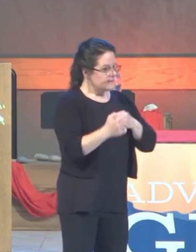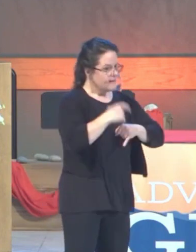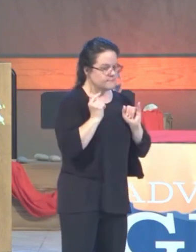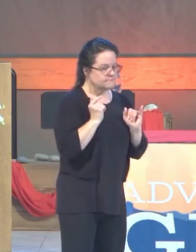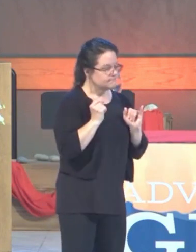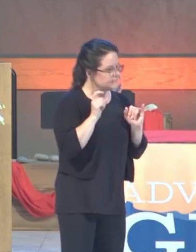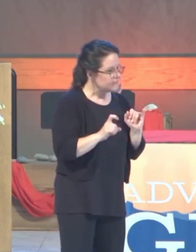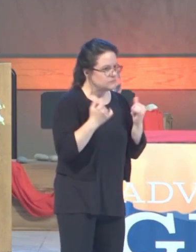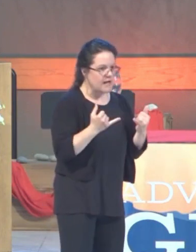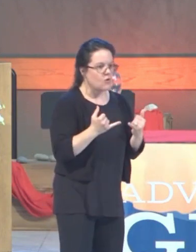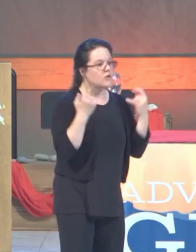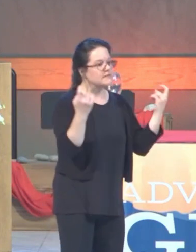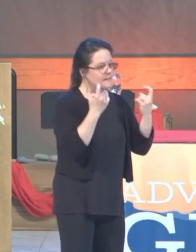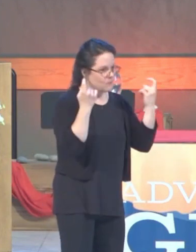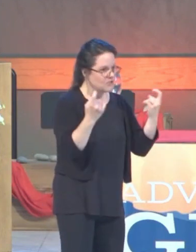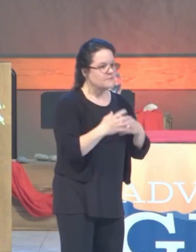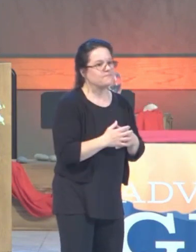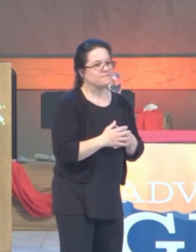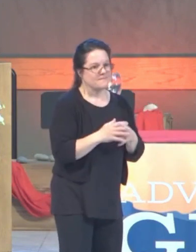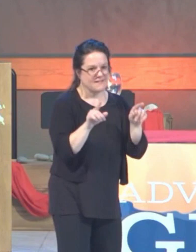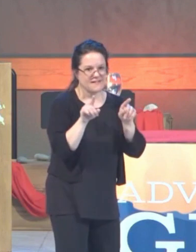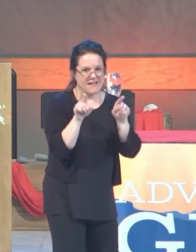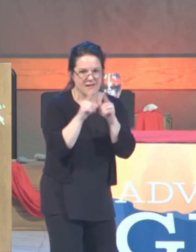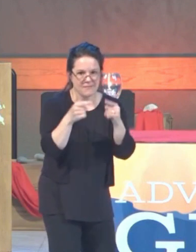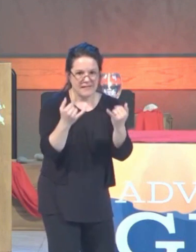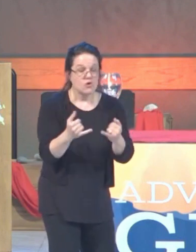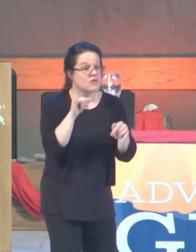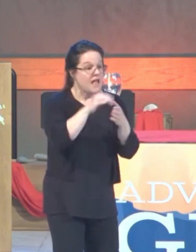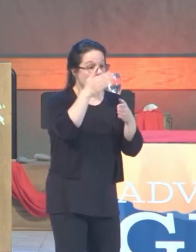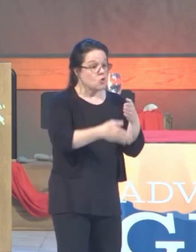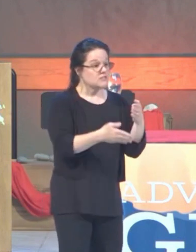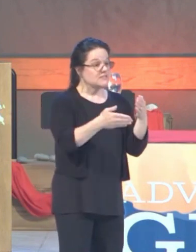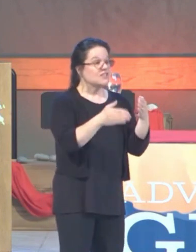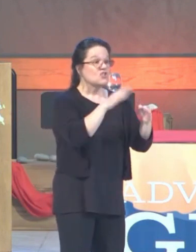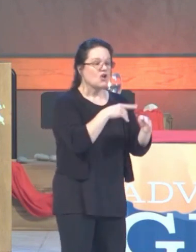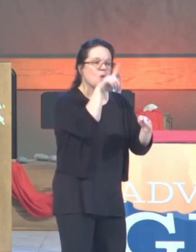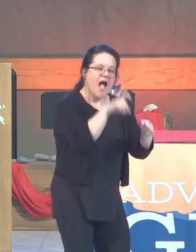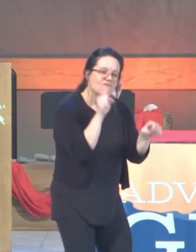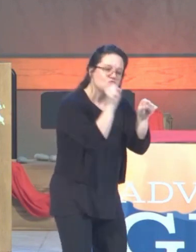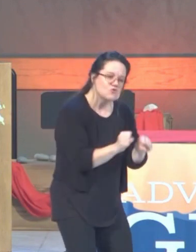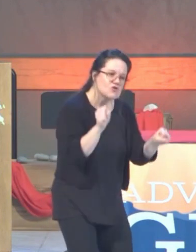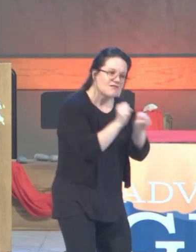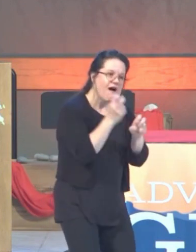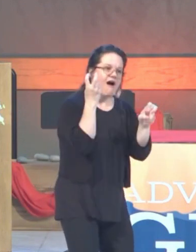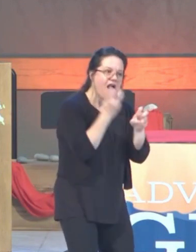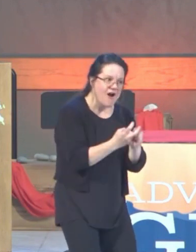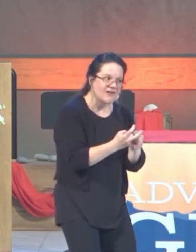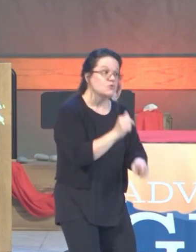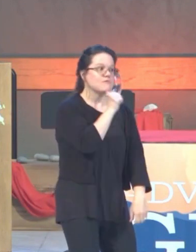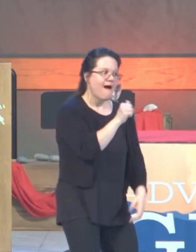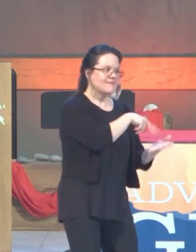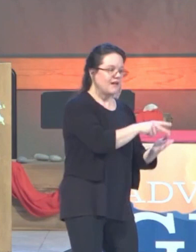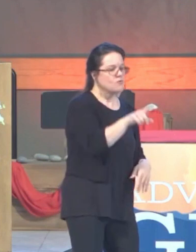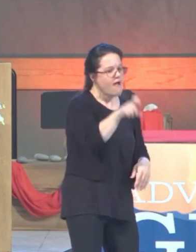right now in this celebration. So we're going to play a closing song, which you will have to work hard at to not dance. You